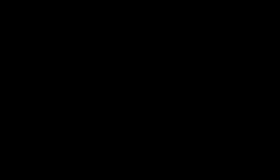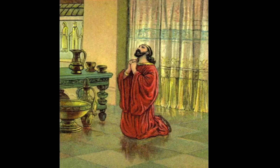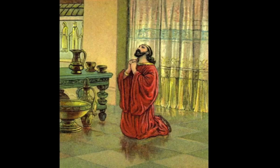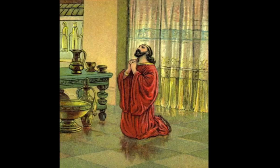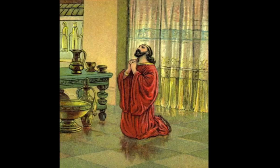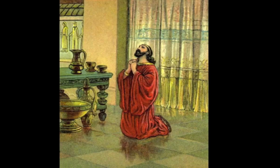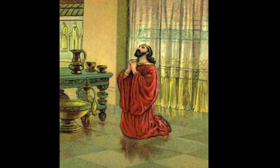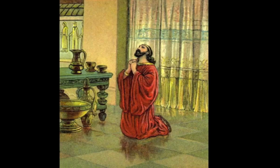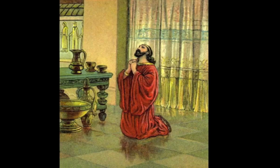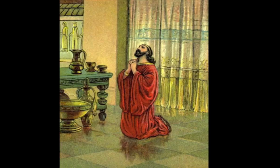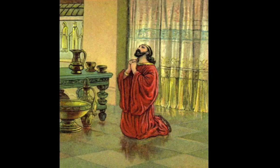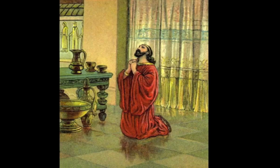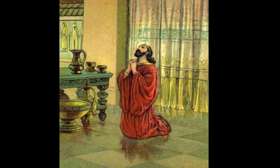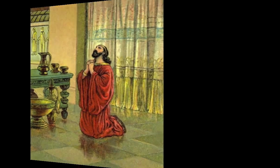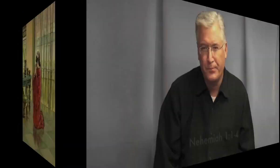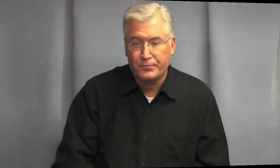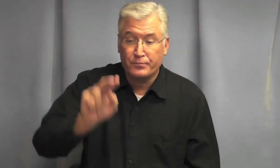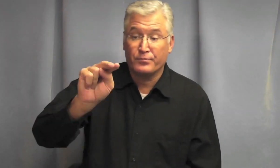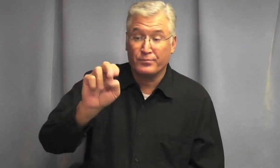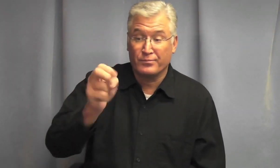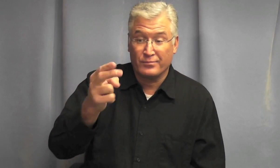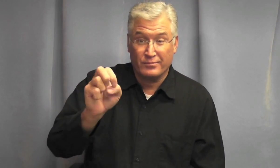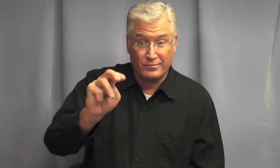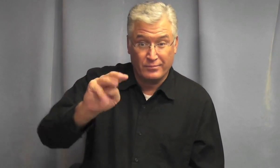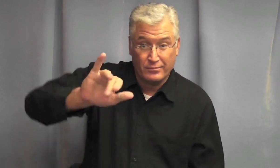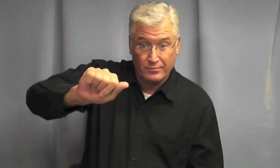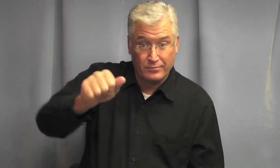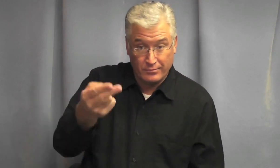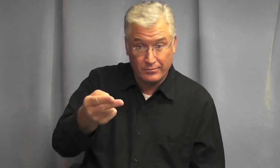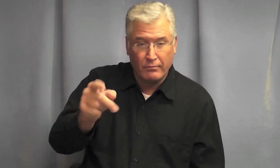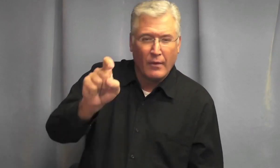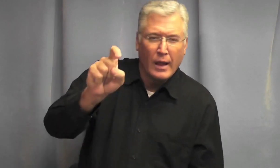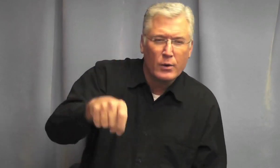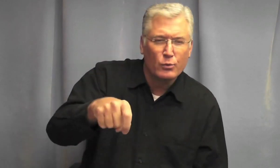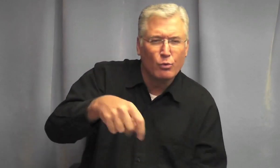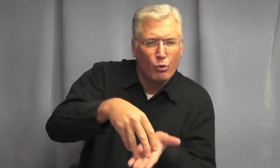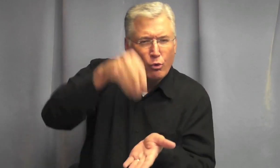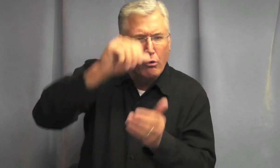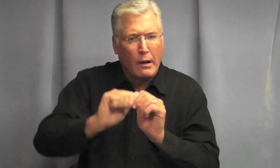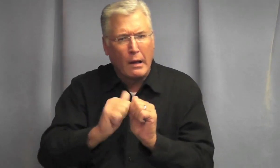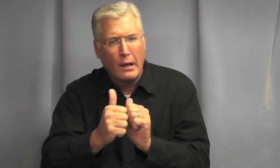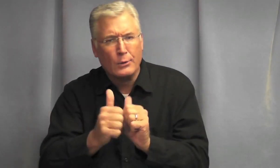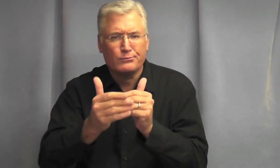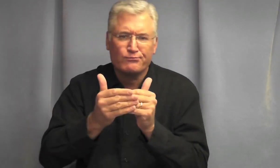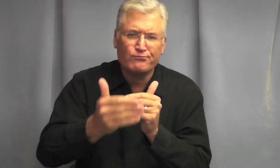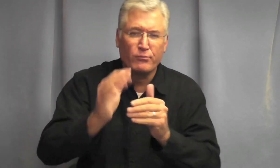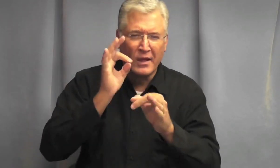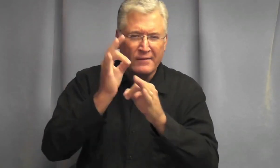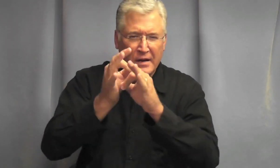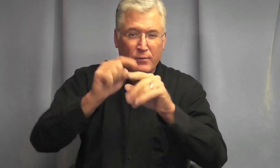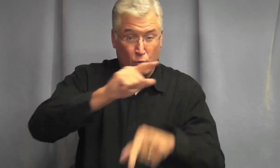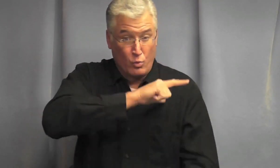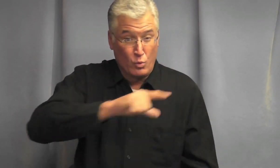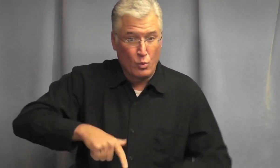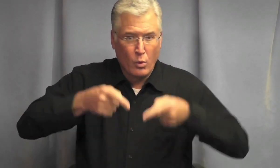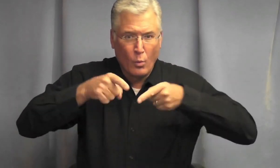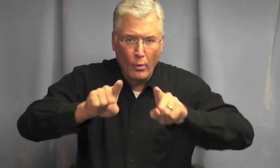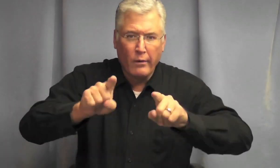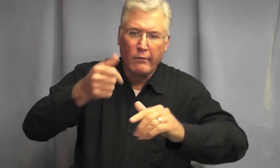God of heaven. Nehemiah, He had to learn how to be faithful